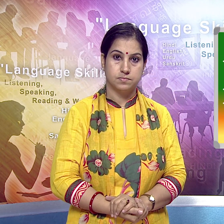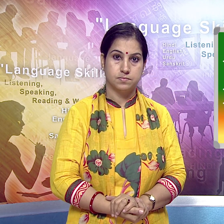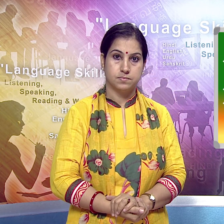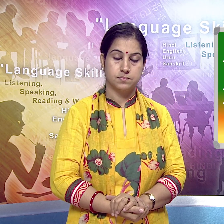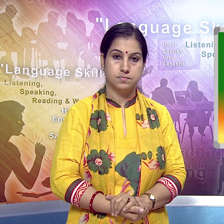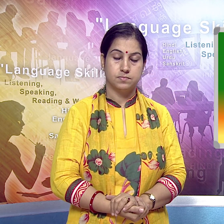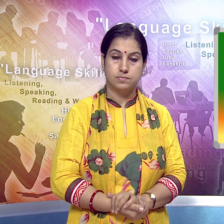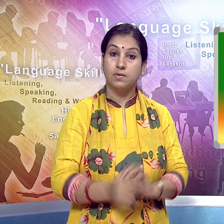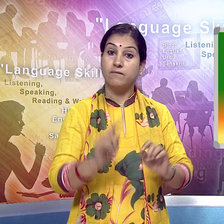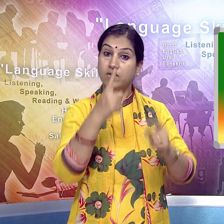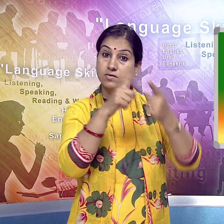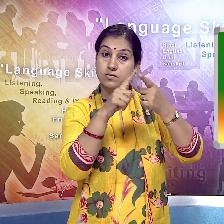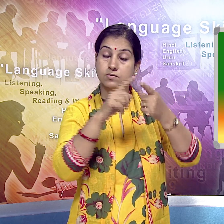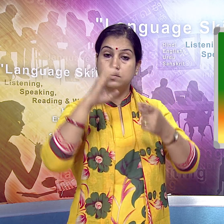First is calcium.